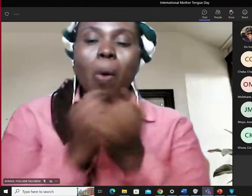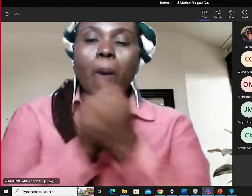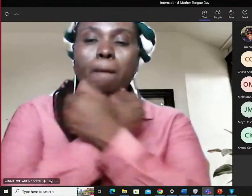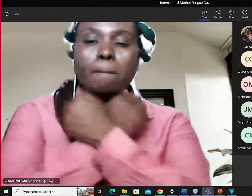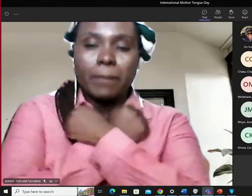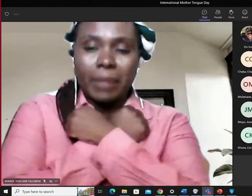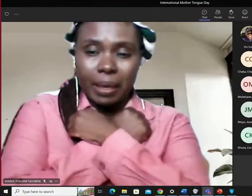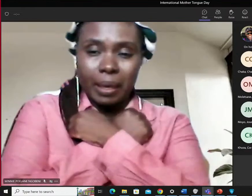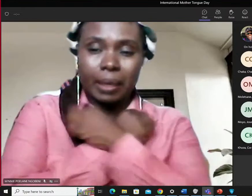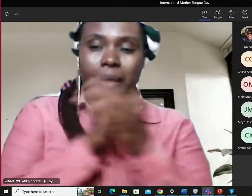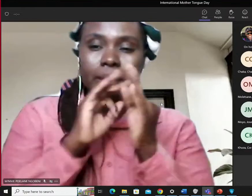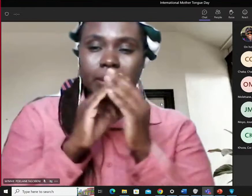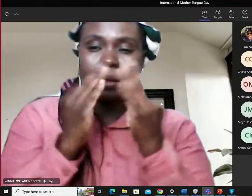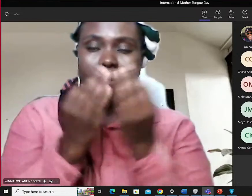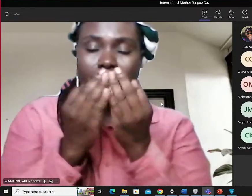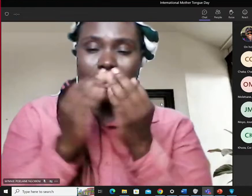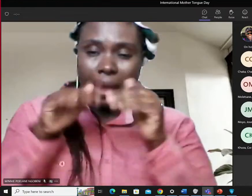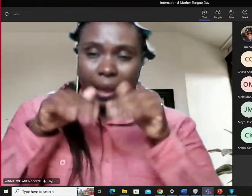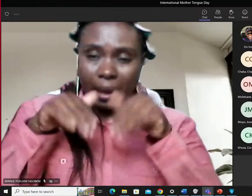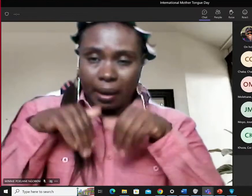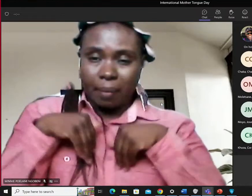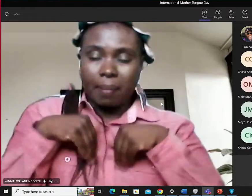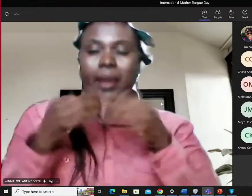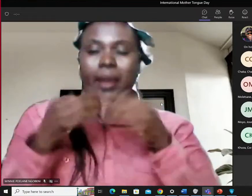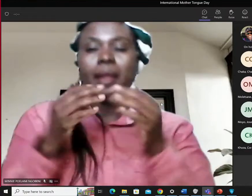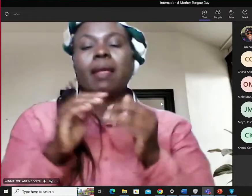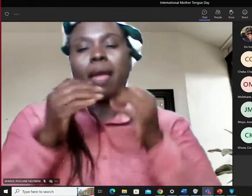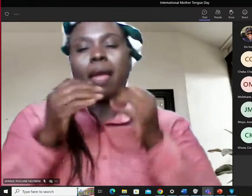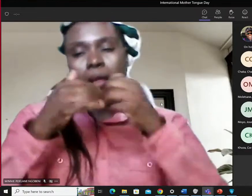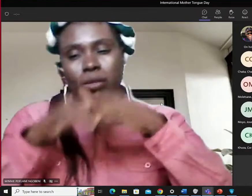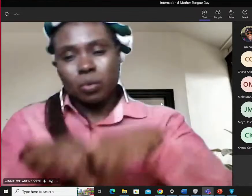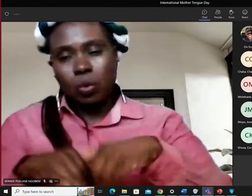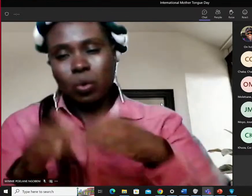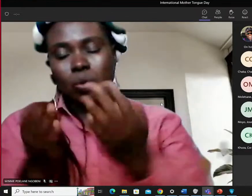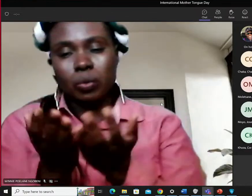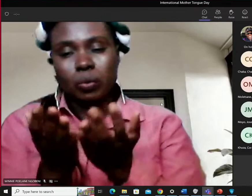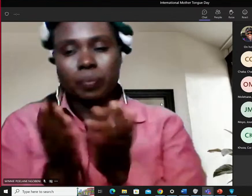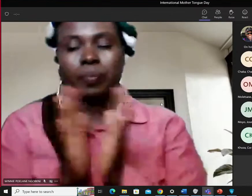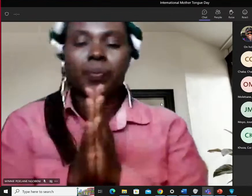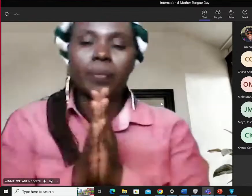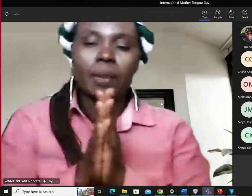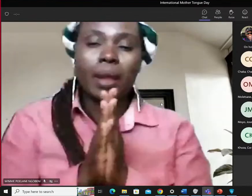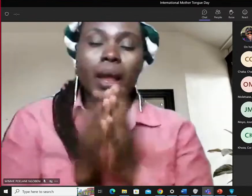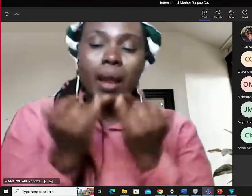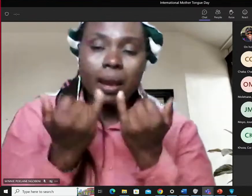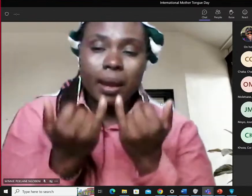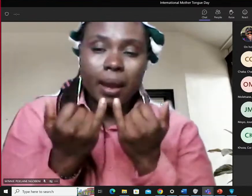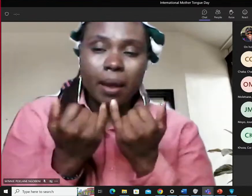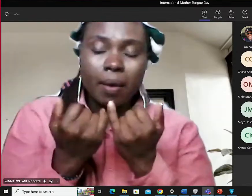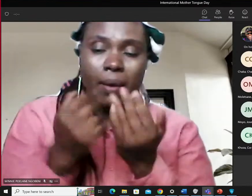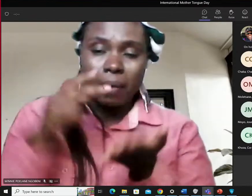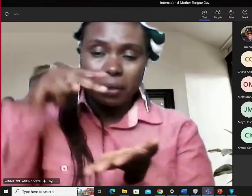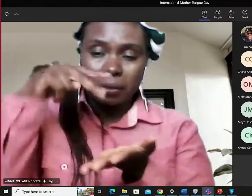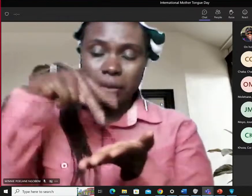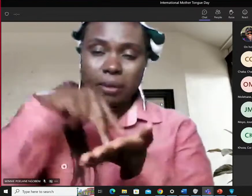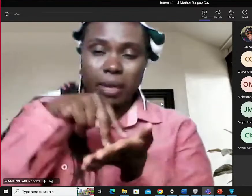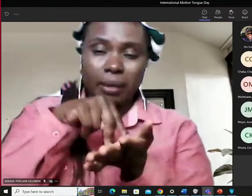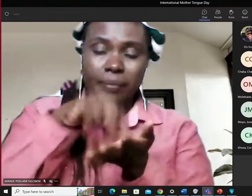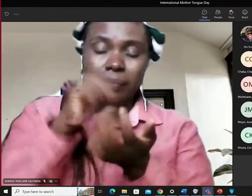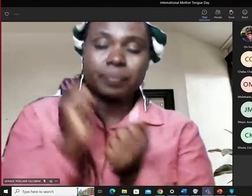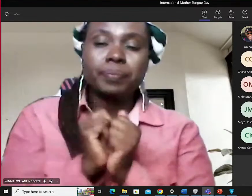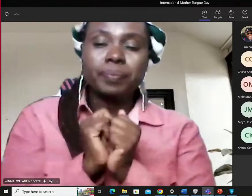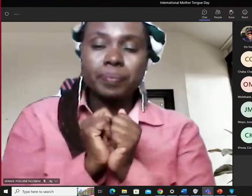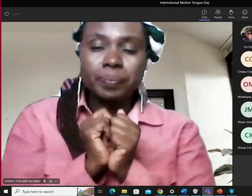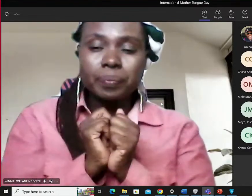family remain. So I want you to understand what is deafness and how